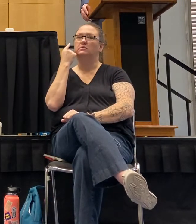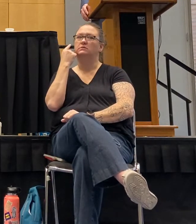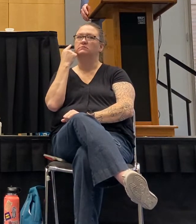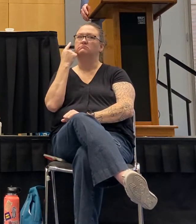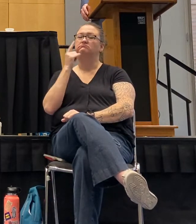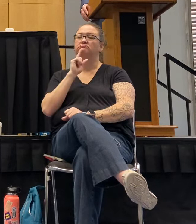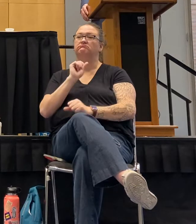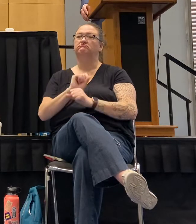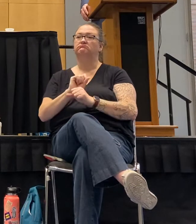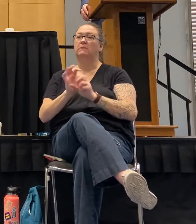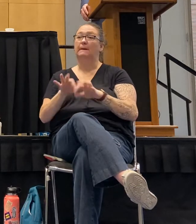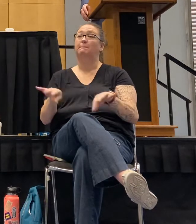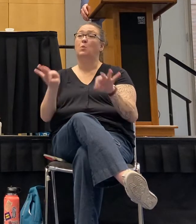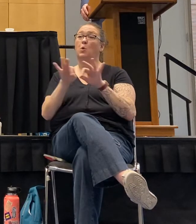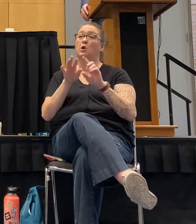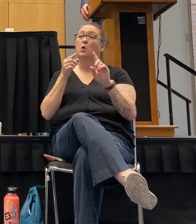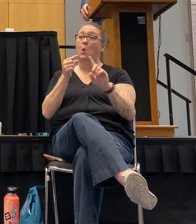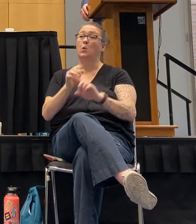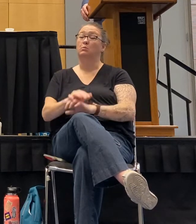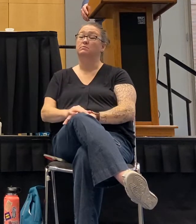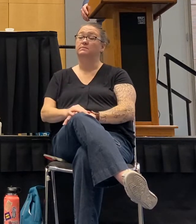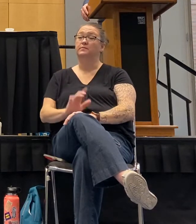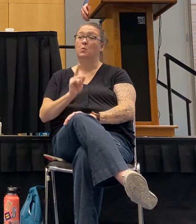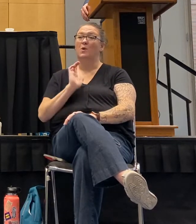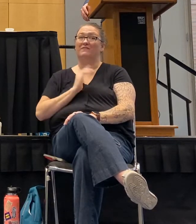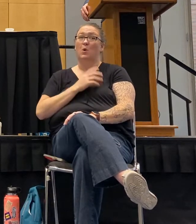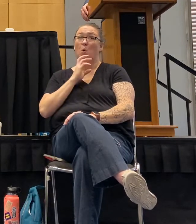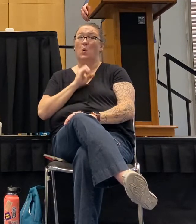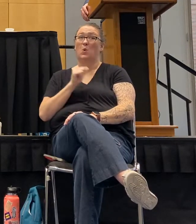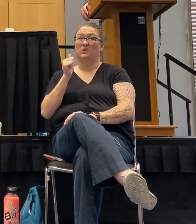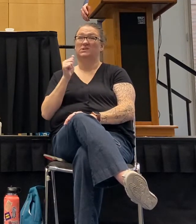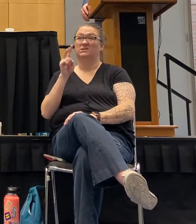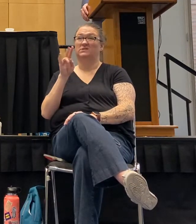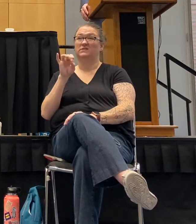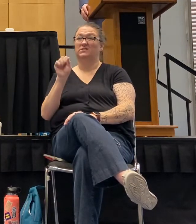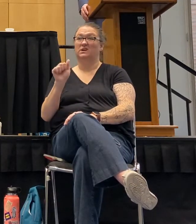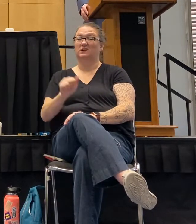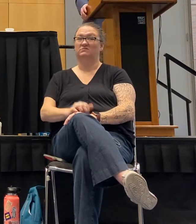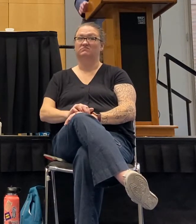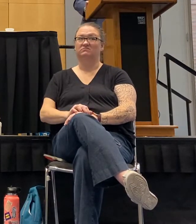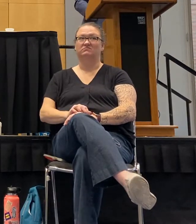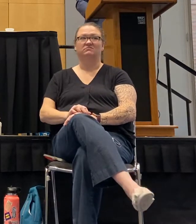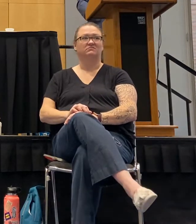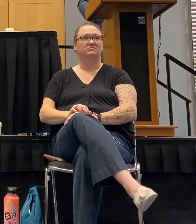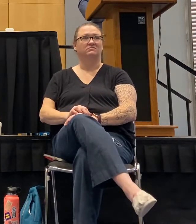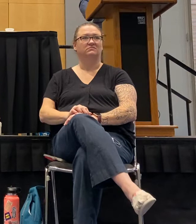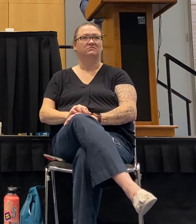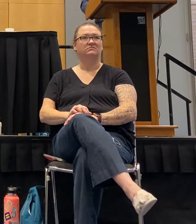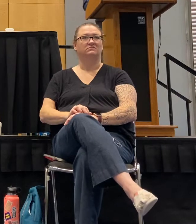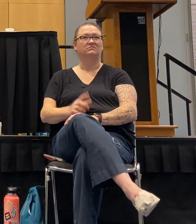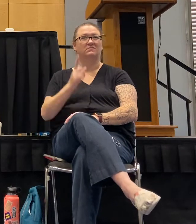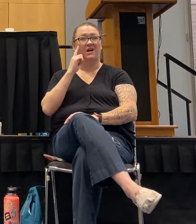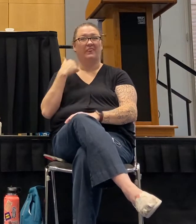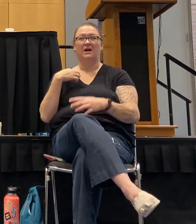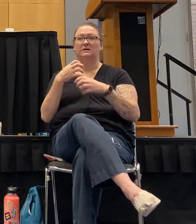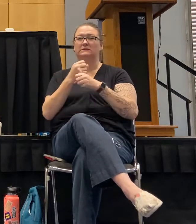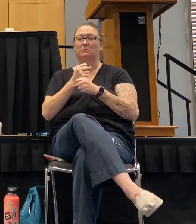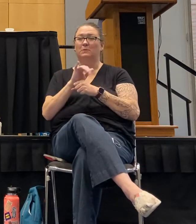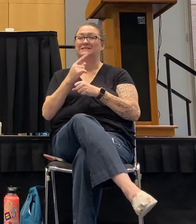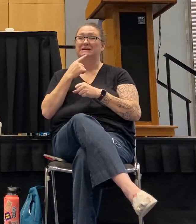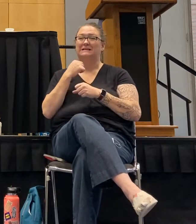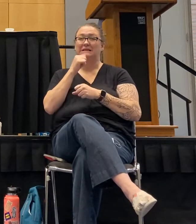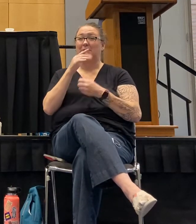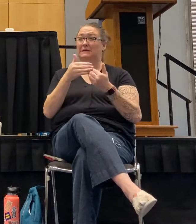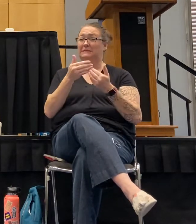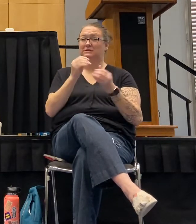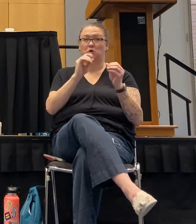it is an important goal, and it's one of our oldest visas. Okay, thank you. I think I'd summarize it by saying it hasn't been easy.